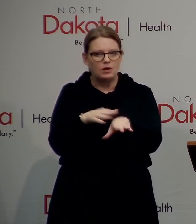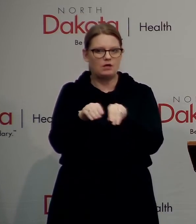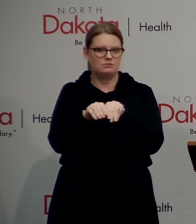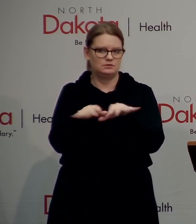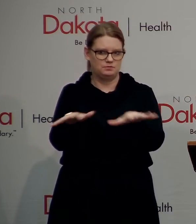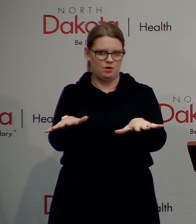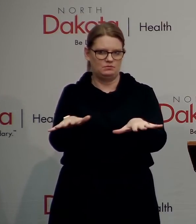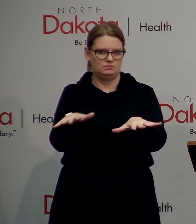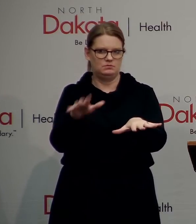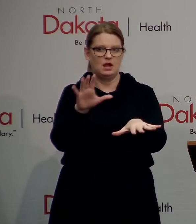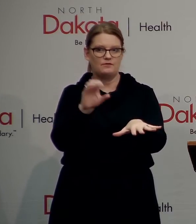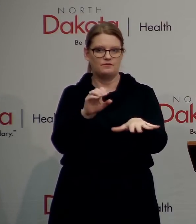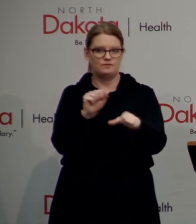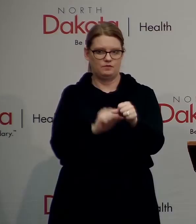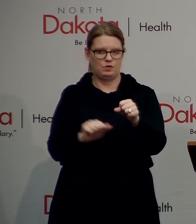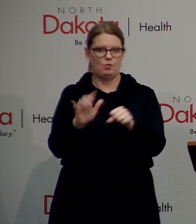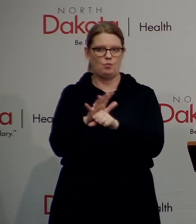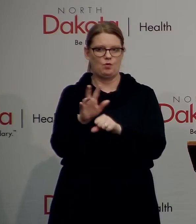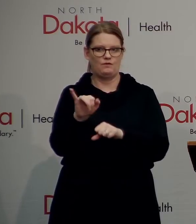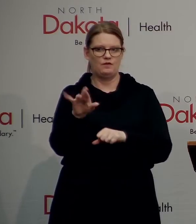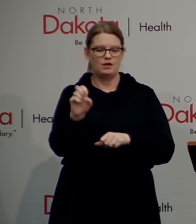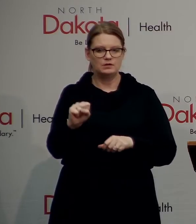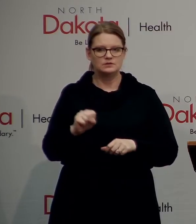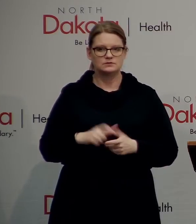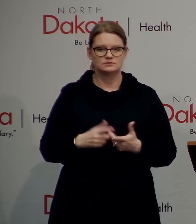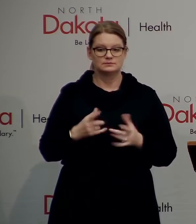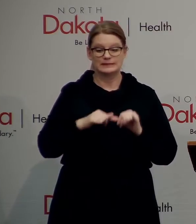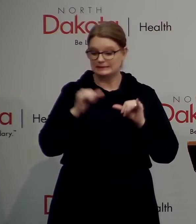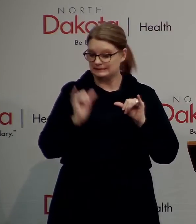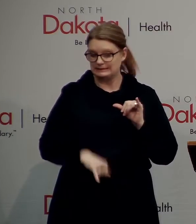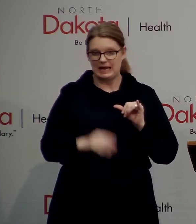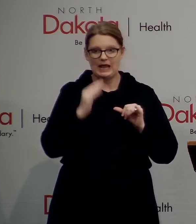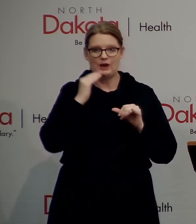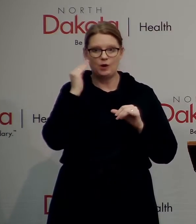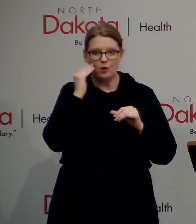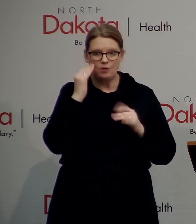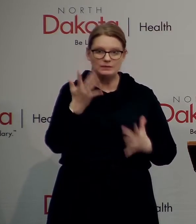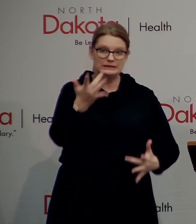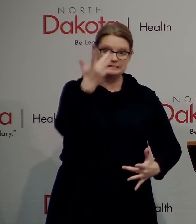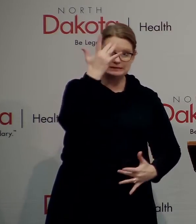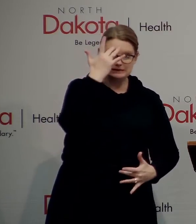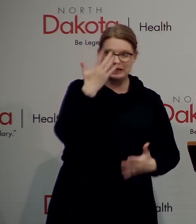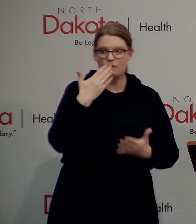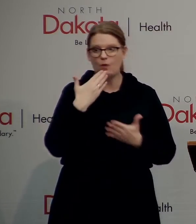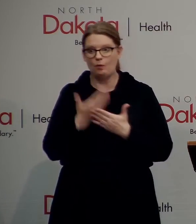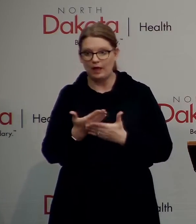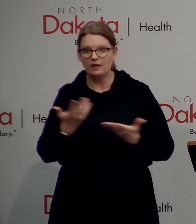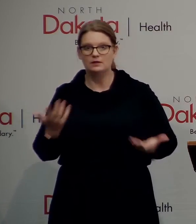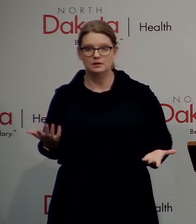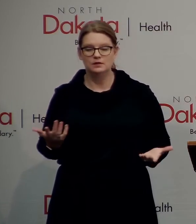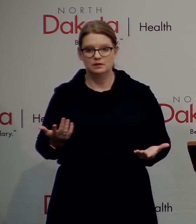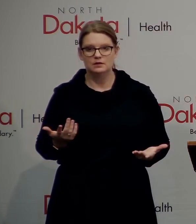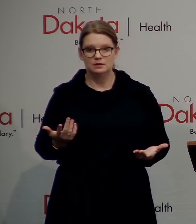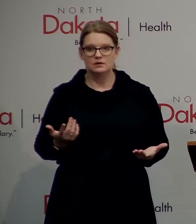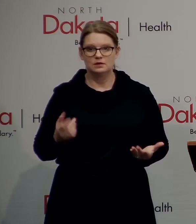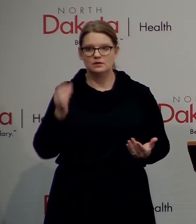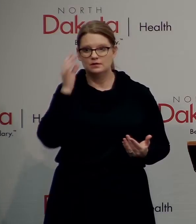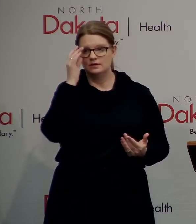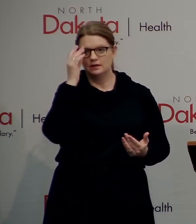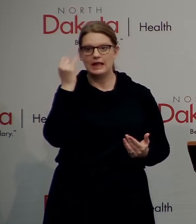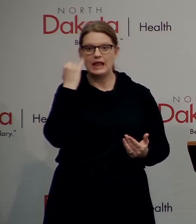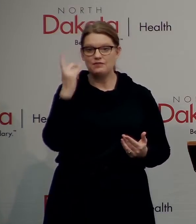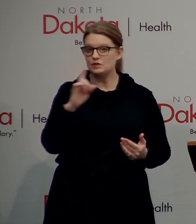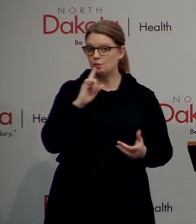coronavirus. You must stay at home, sick or well, unless there's a really important reason to